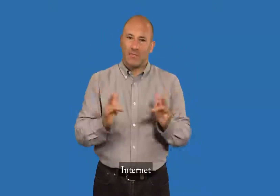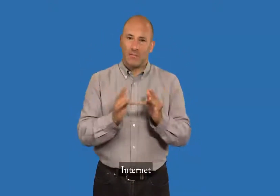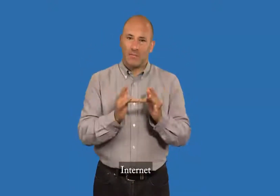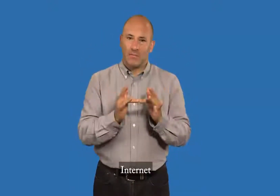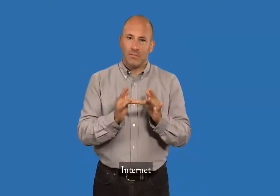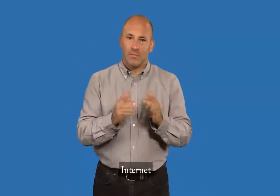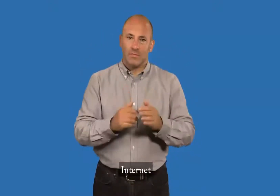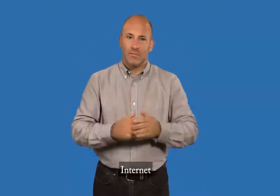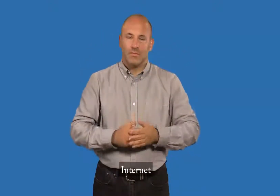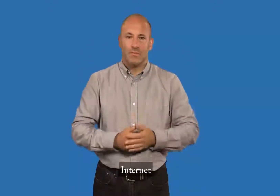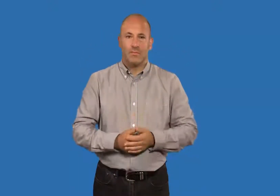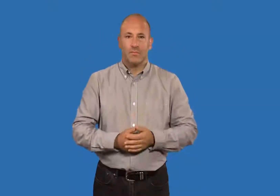Internet.